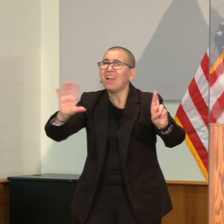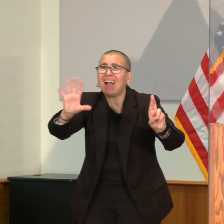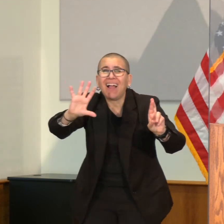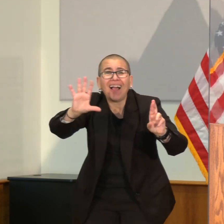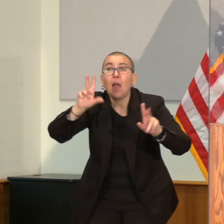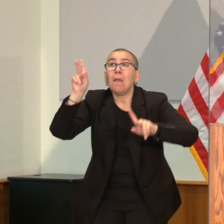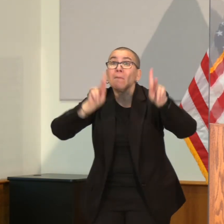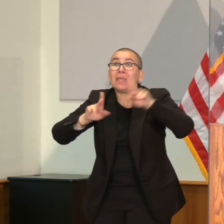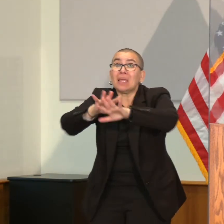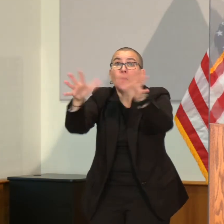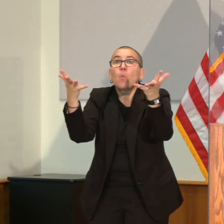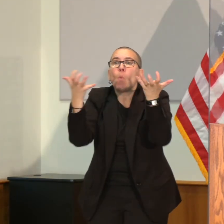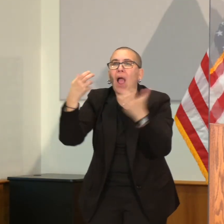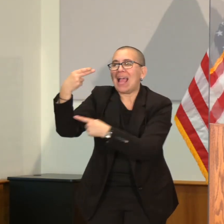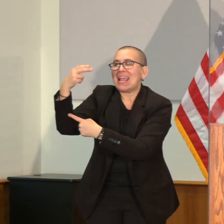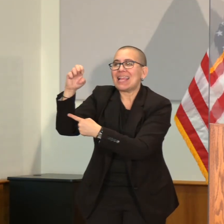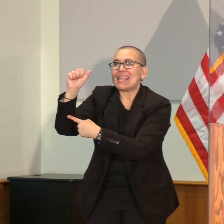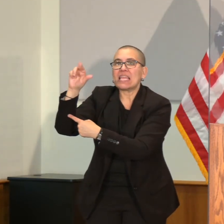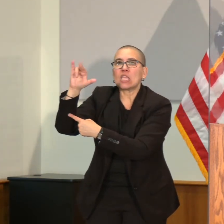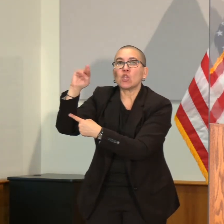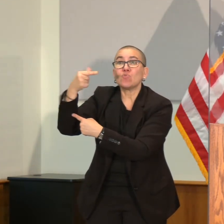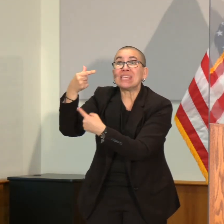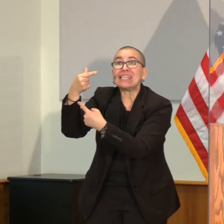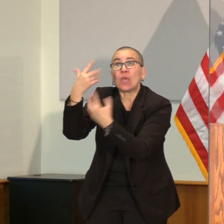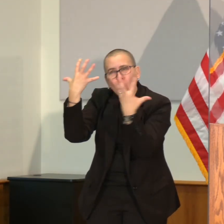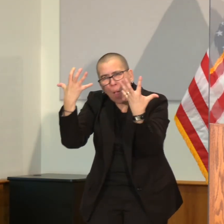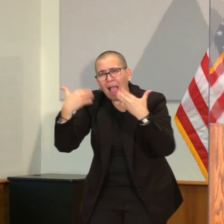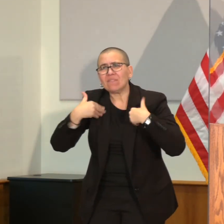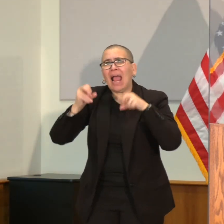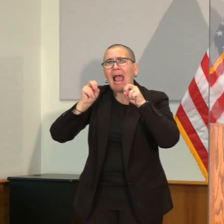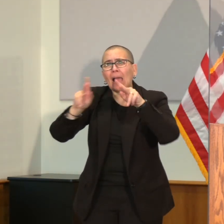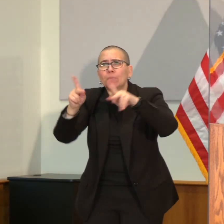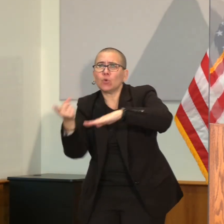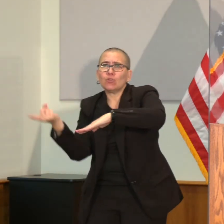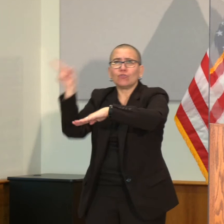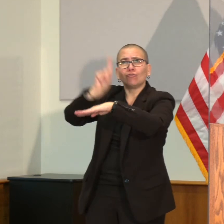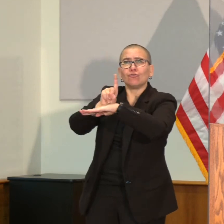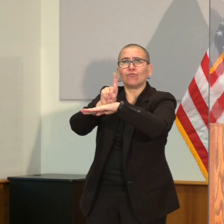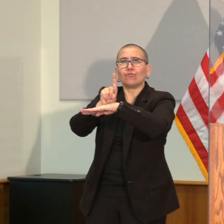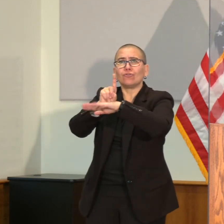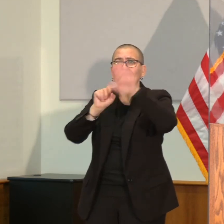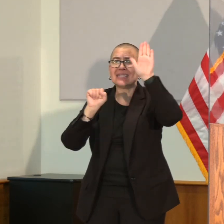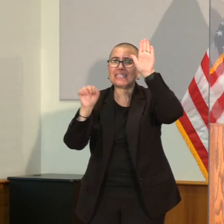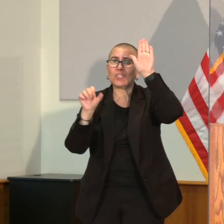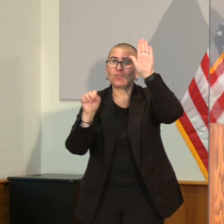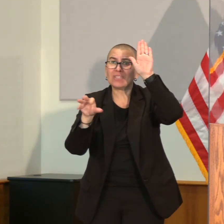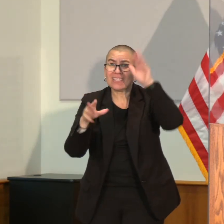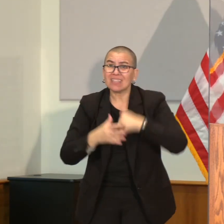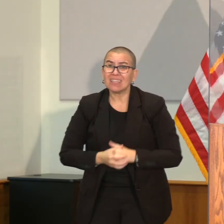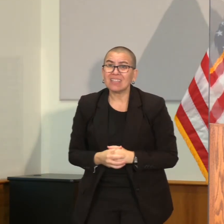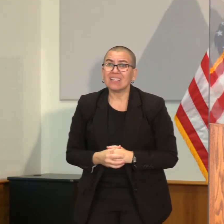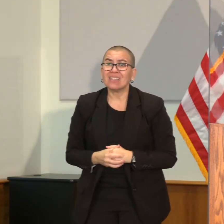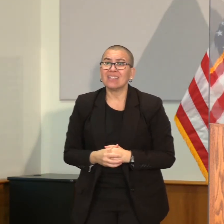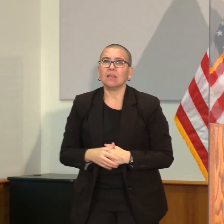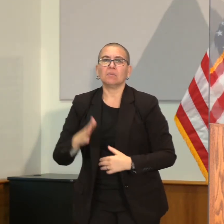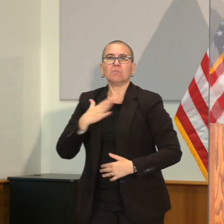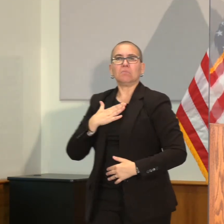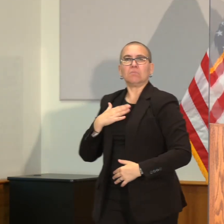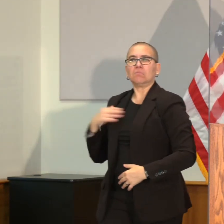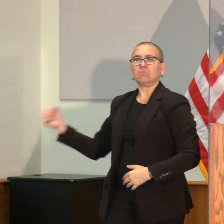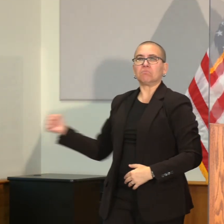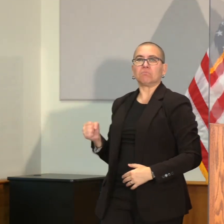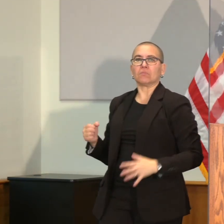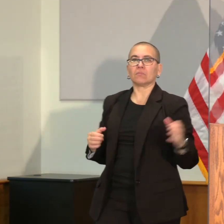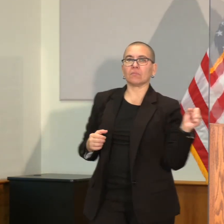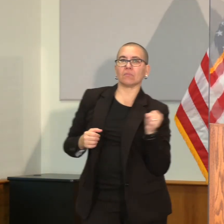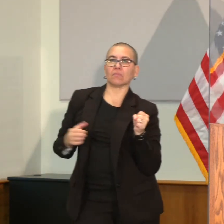hearing, have people in who disagree with you. It's not a hearing. When you bring in your witnesses, you bring in your